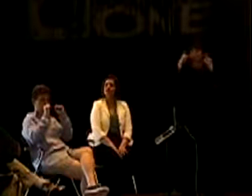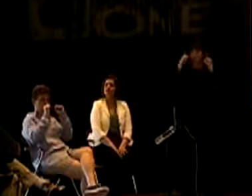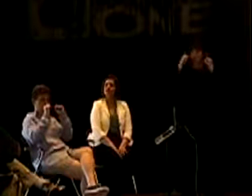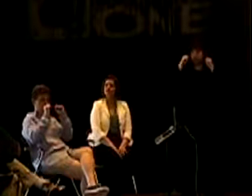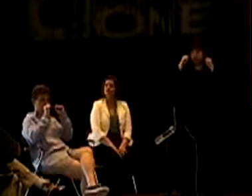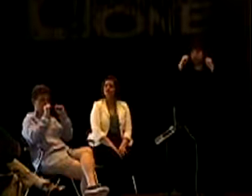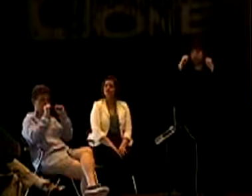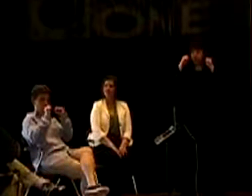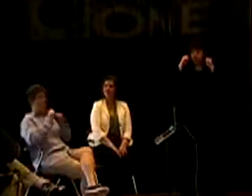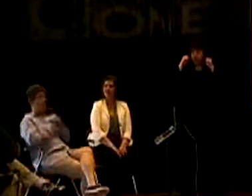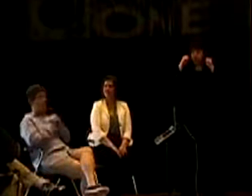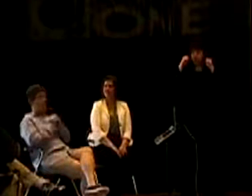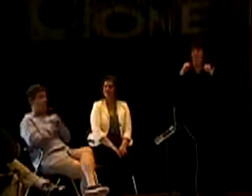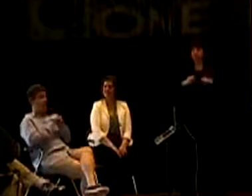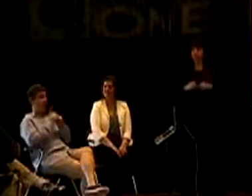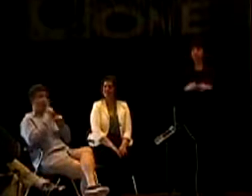And really, my mind was blown.